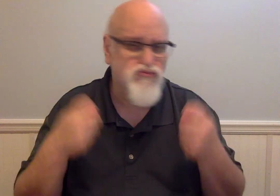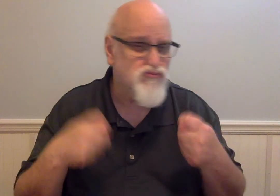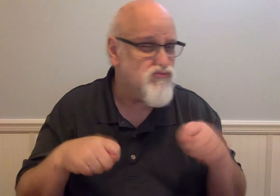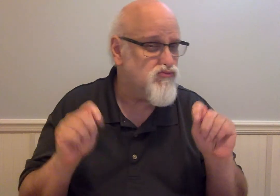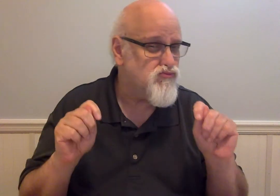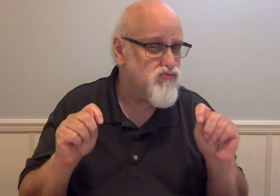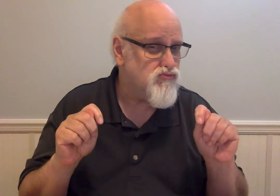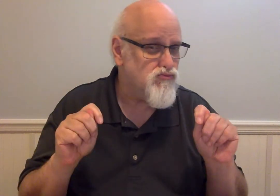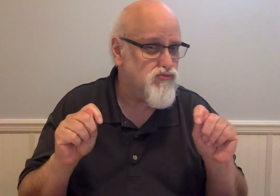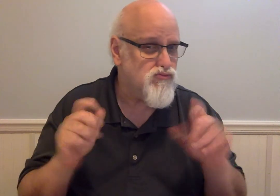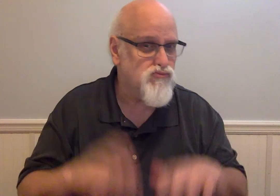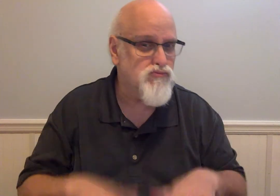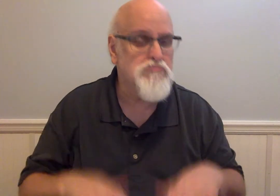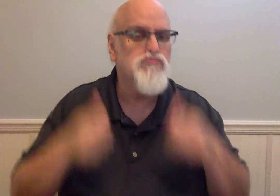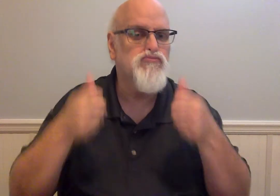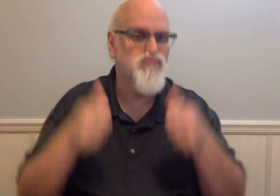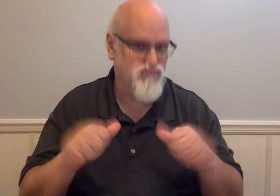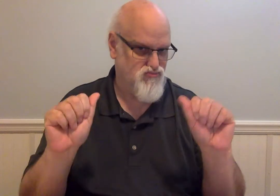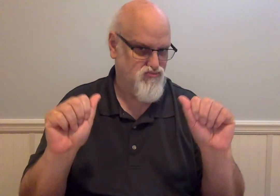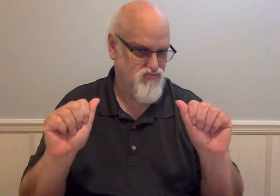may see it with a T for try.